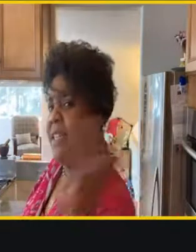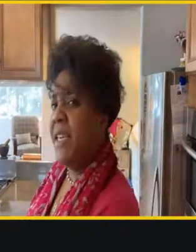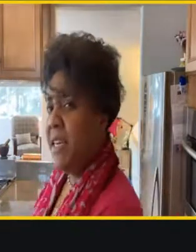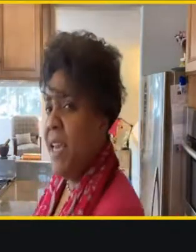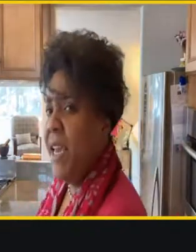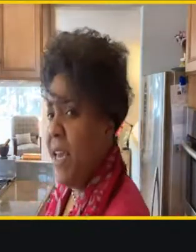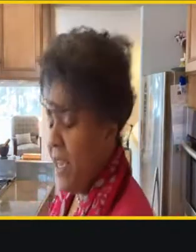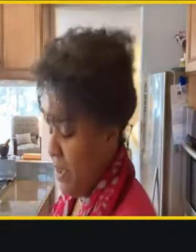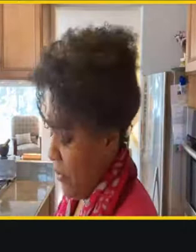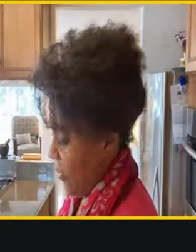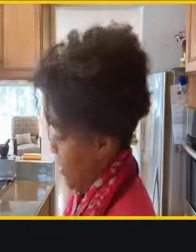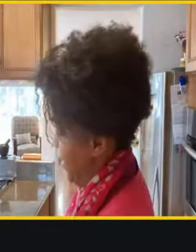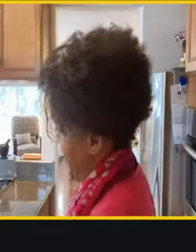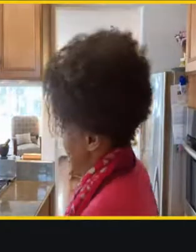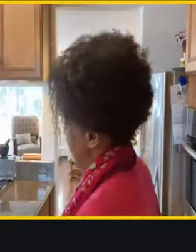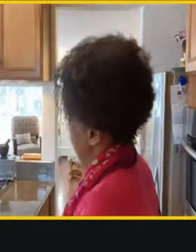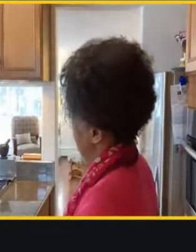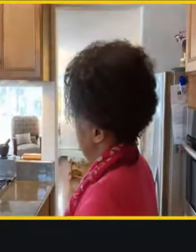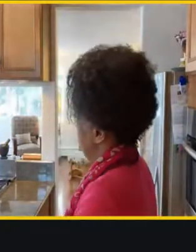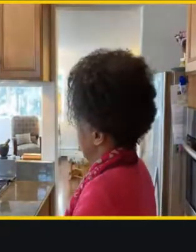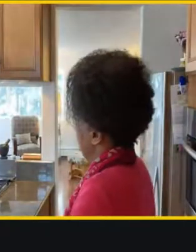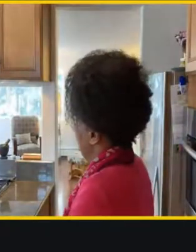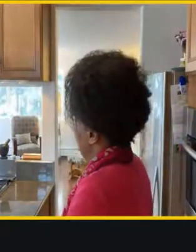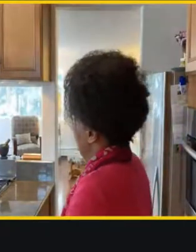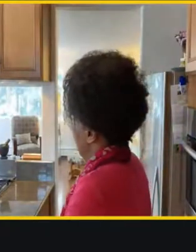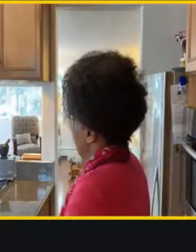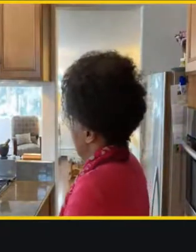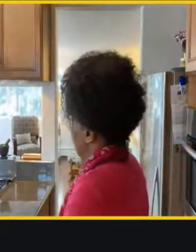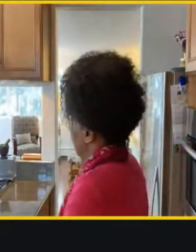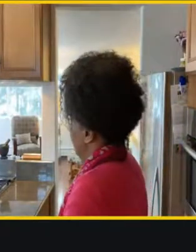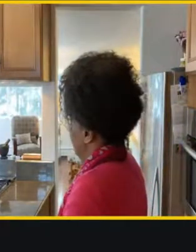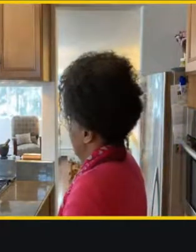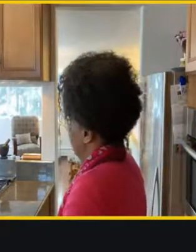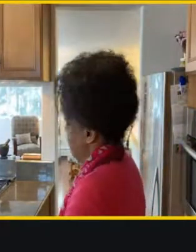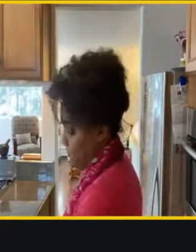Extract some DNA during the attack.